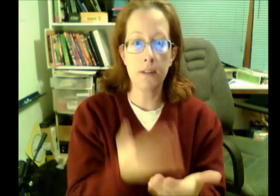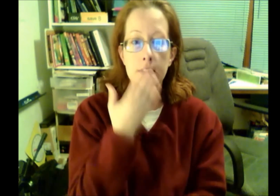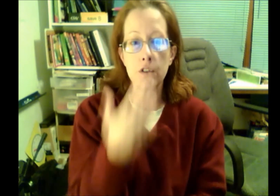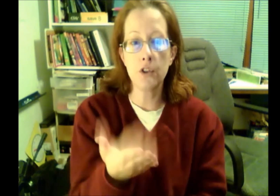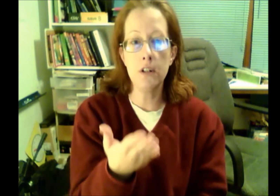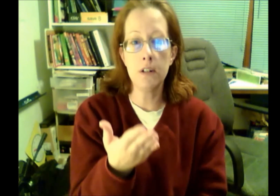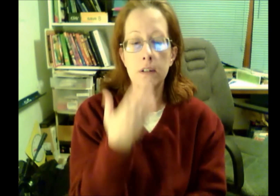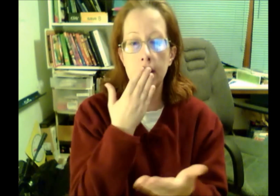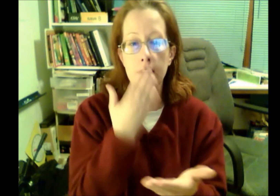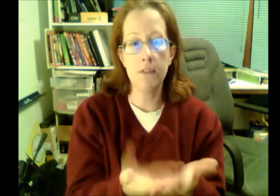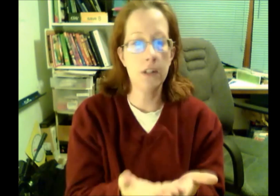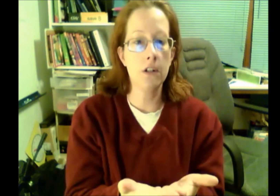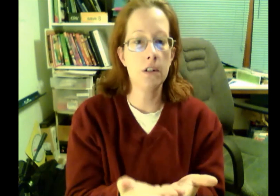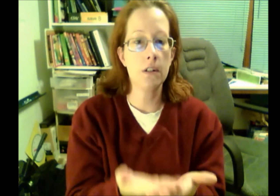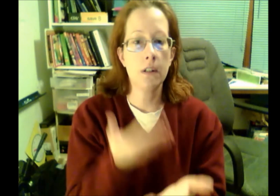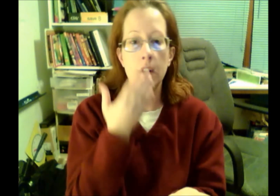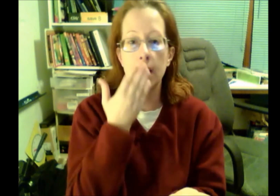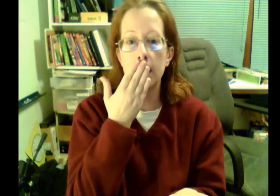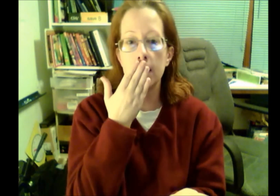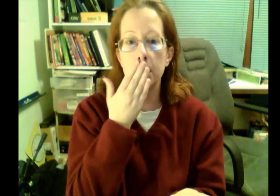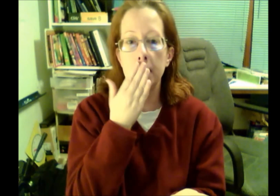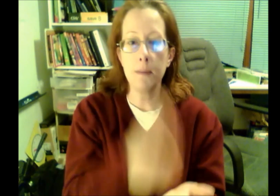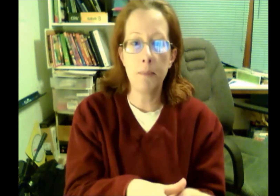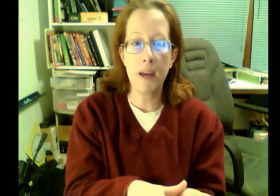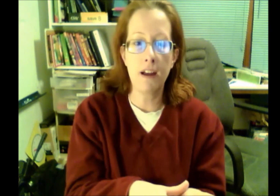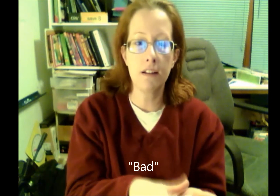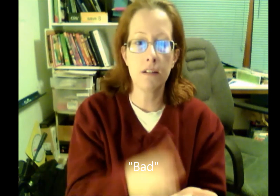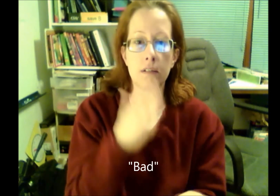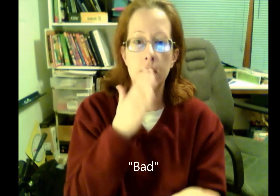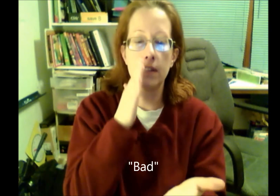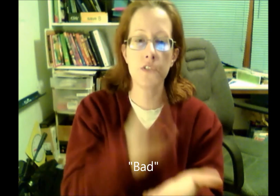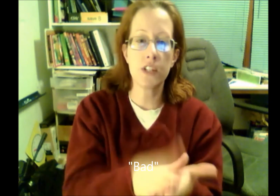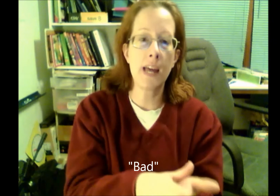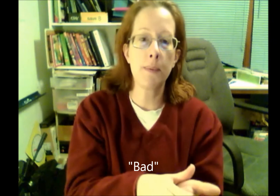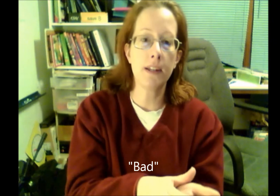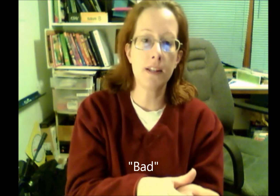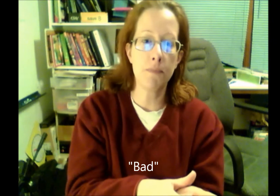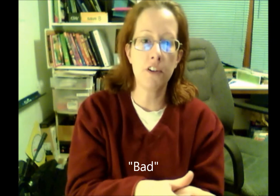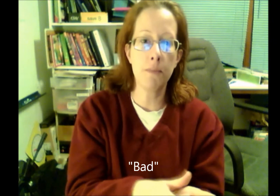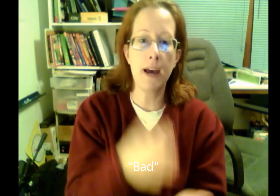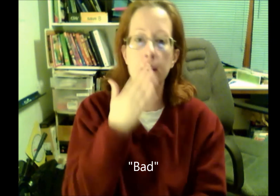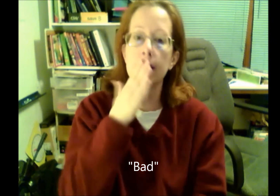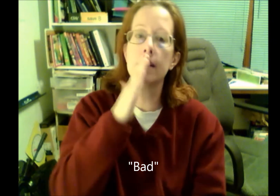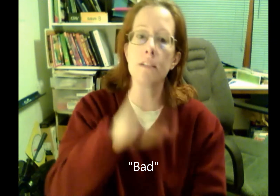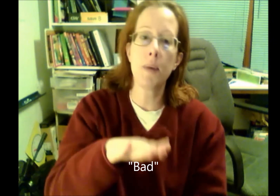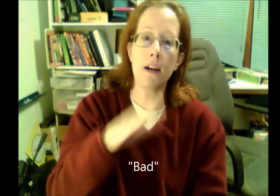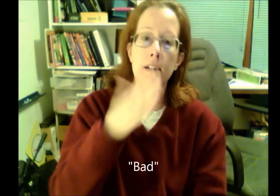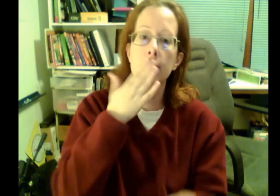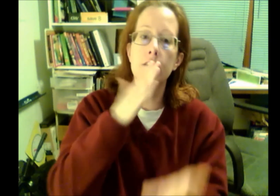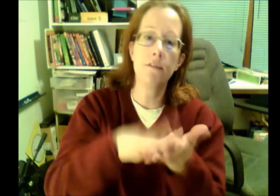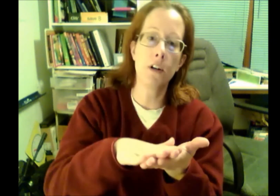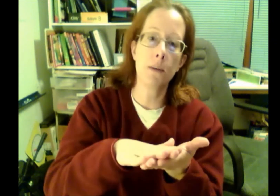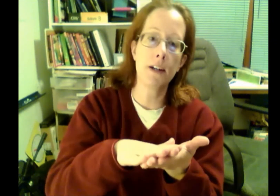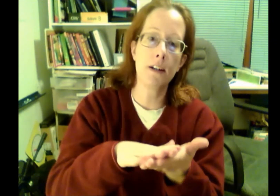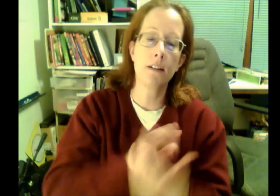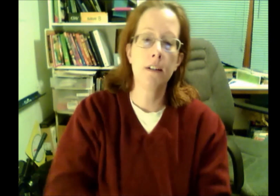is good and very good. And this would be bad. And if you're slapping it, it's very bad. This is bad, very